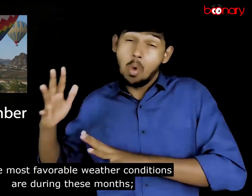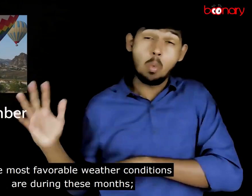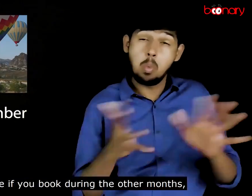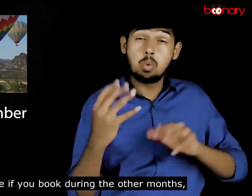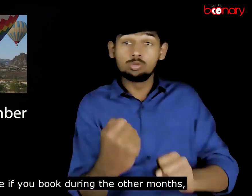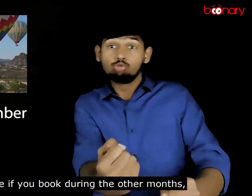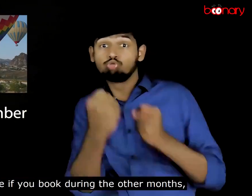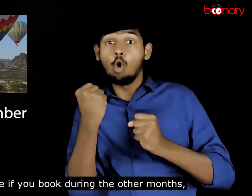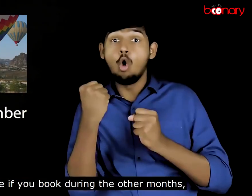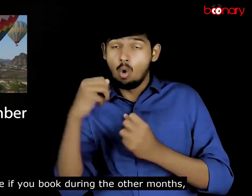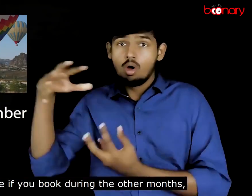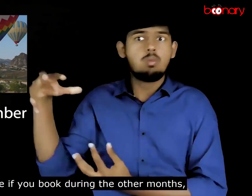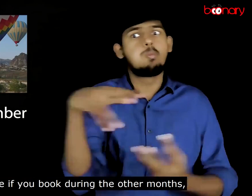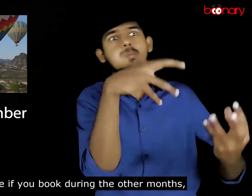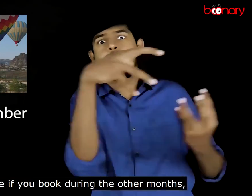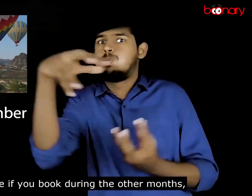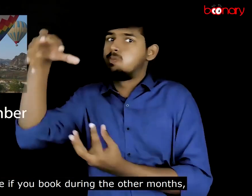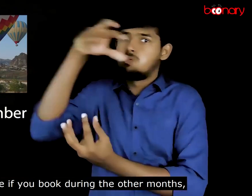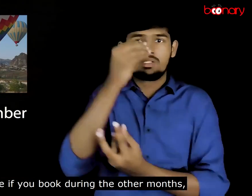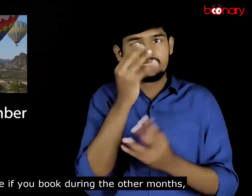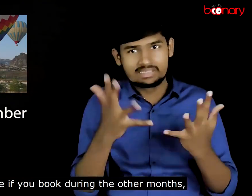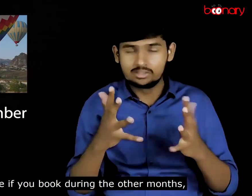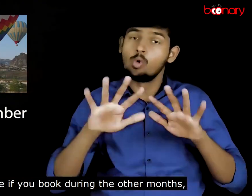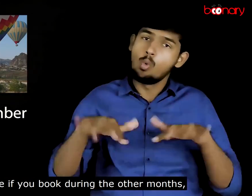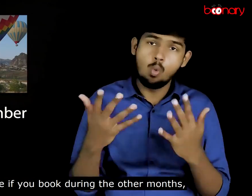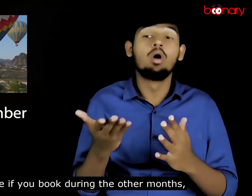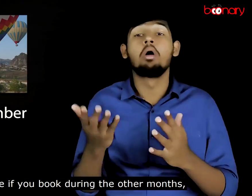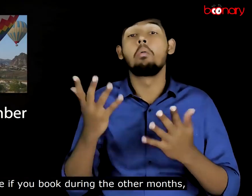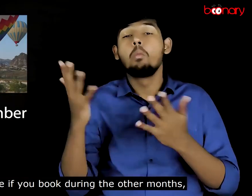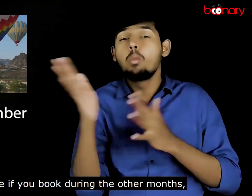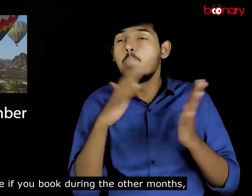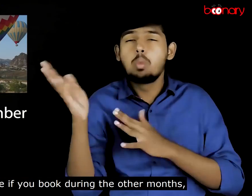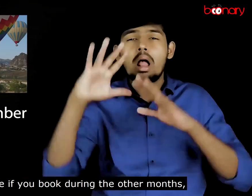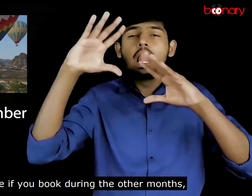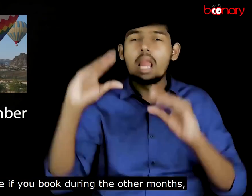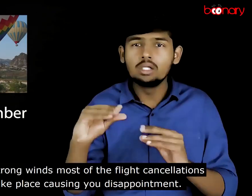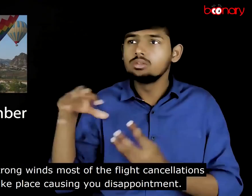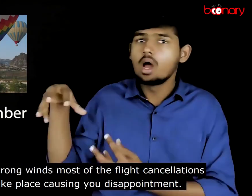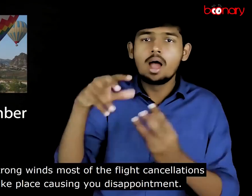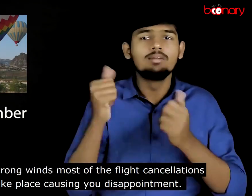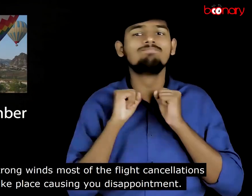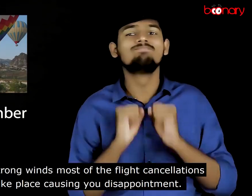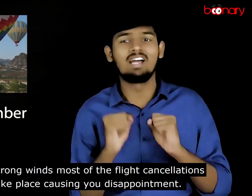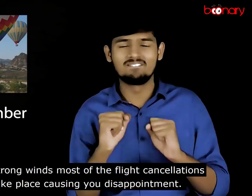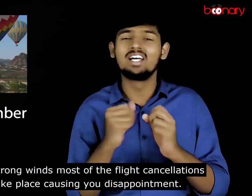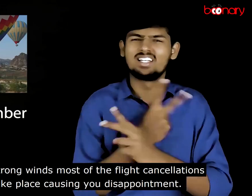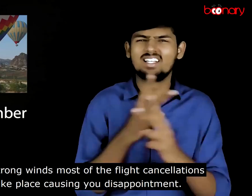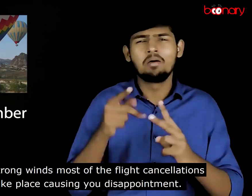months. Elsewhere, if you book during the other months, because of strong